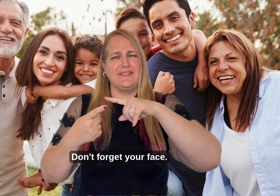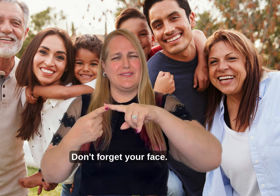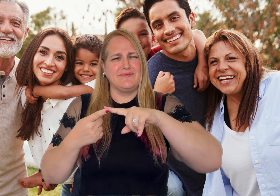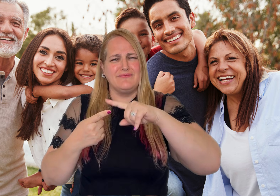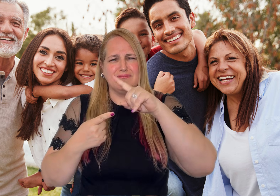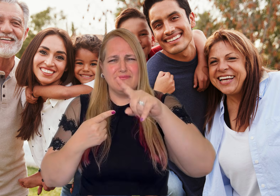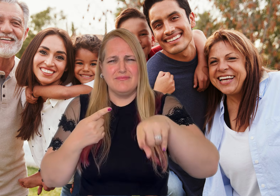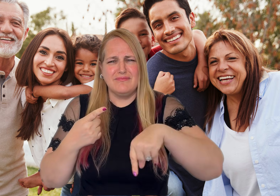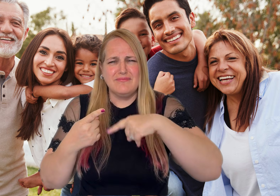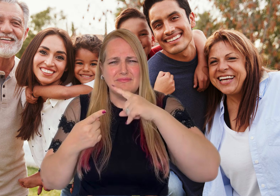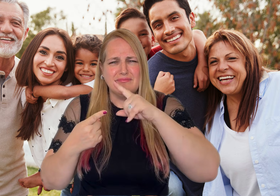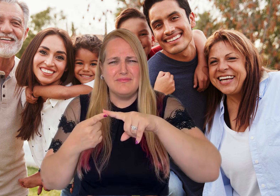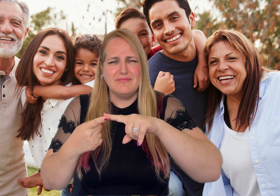face.